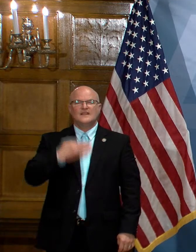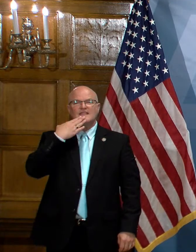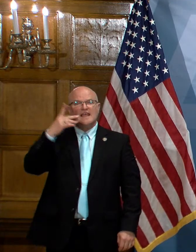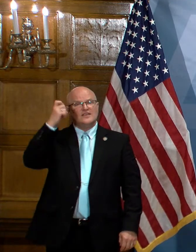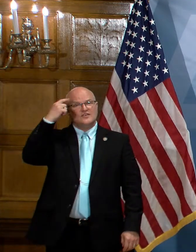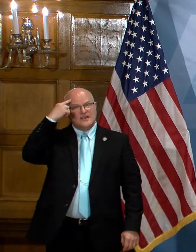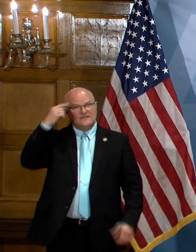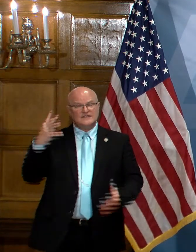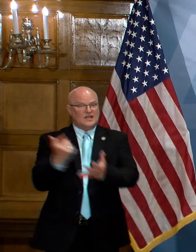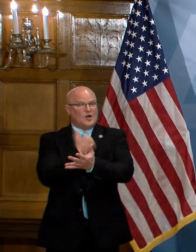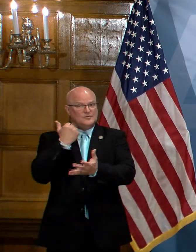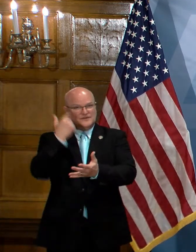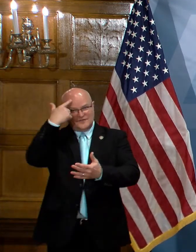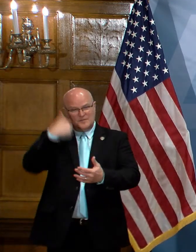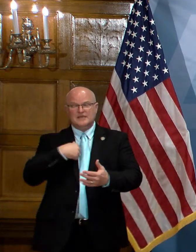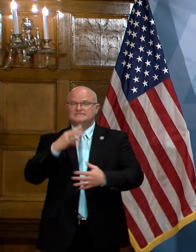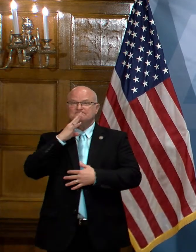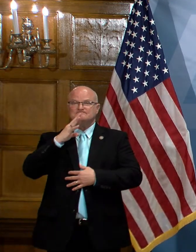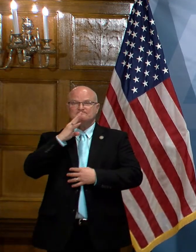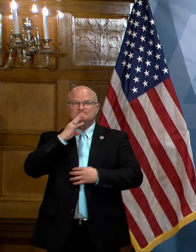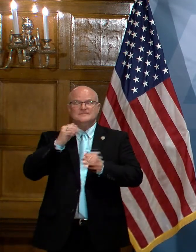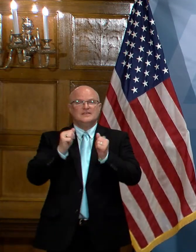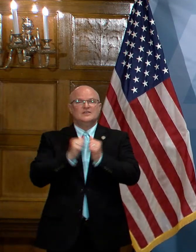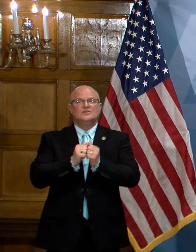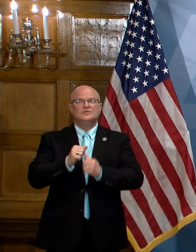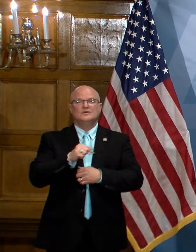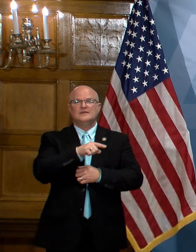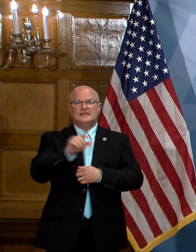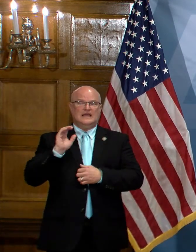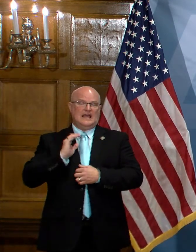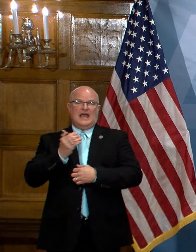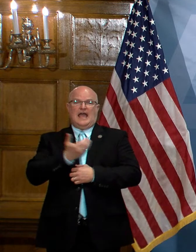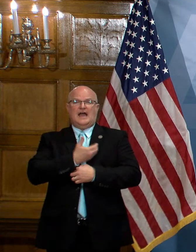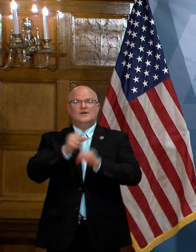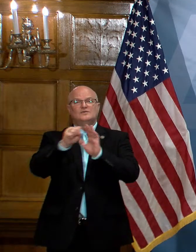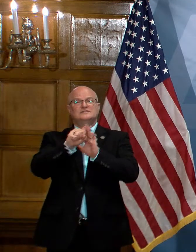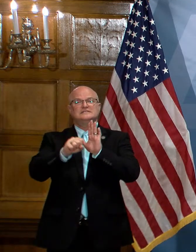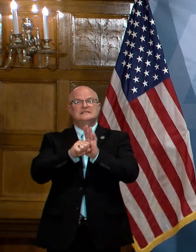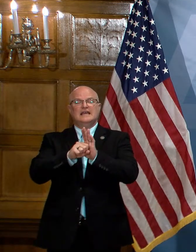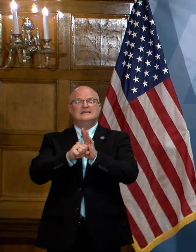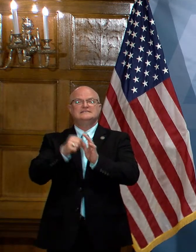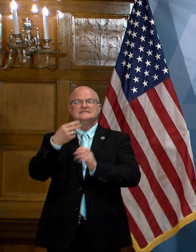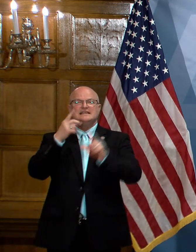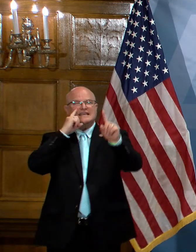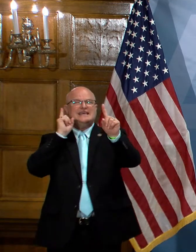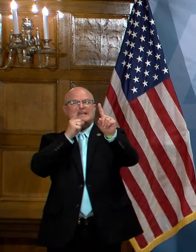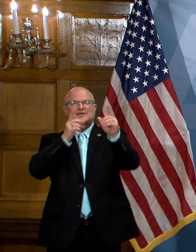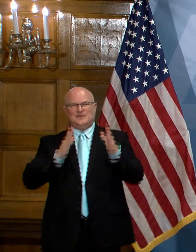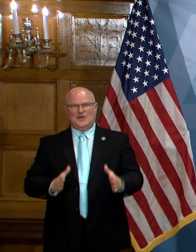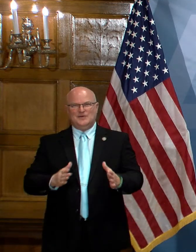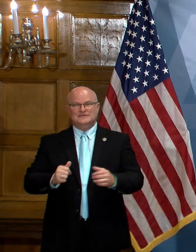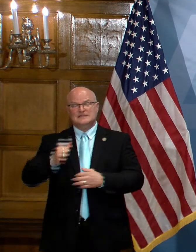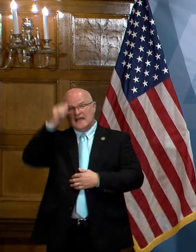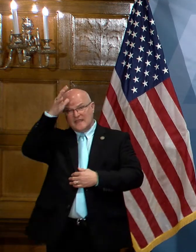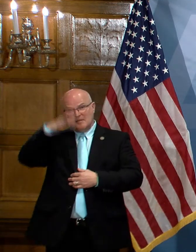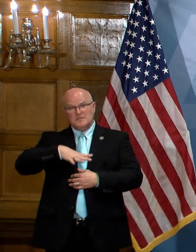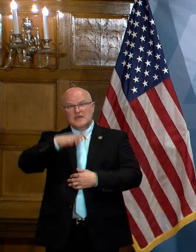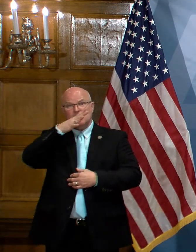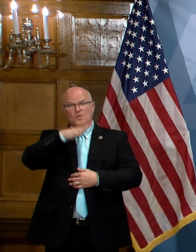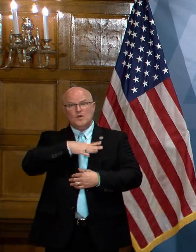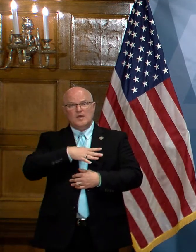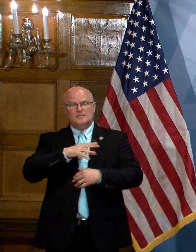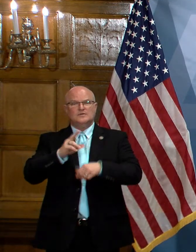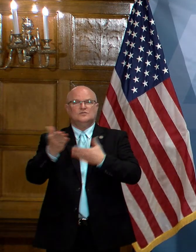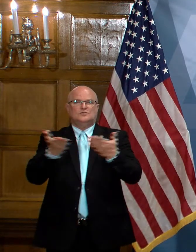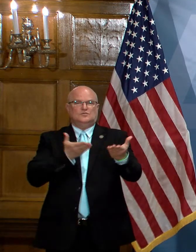Thank you, Governor, for this opportunity to speak to our state's heroes, our men and women who've put on the uniform